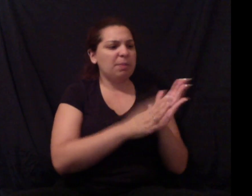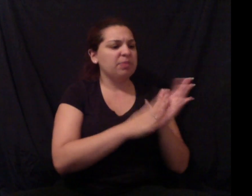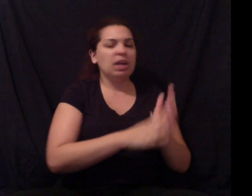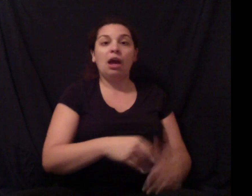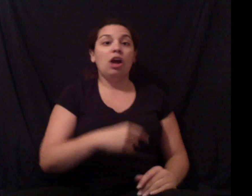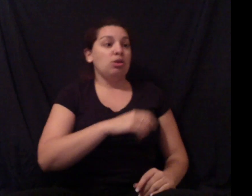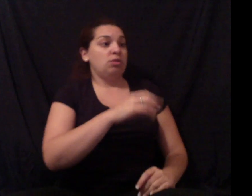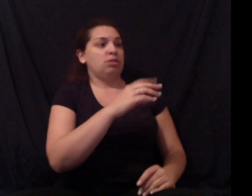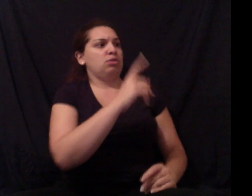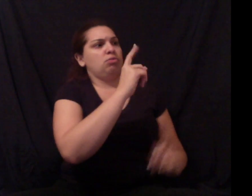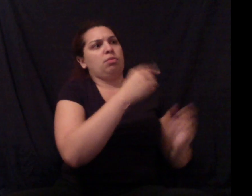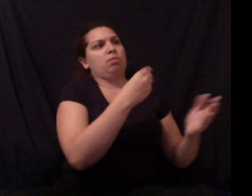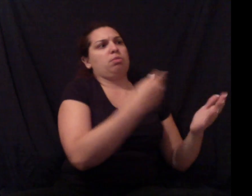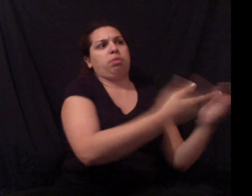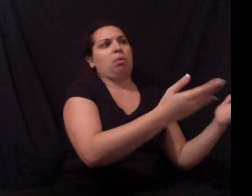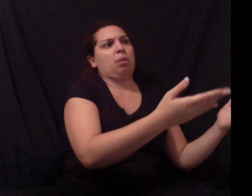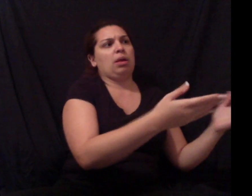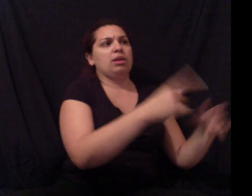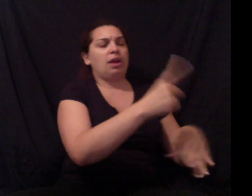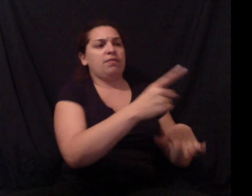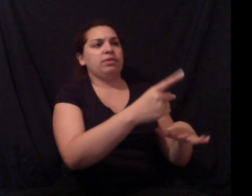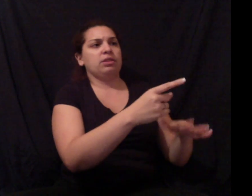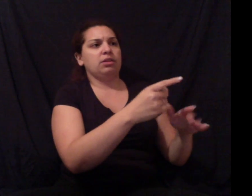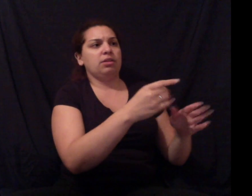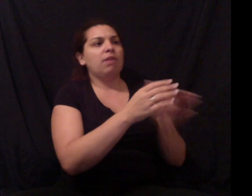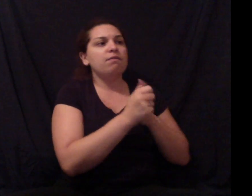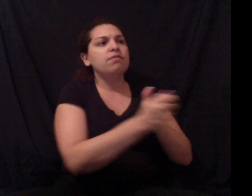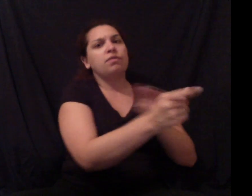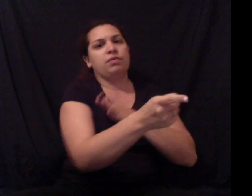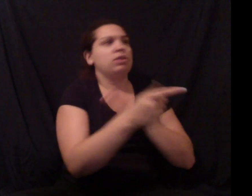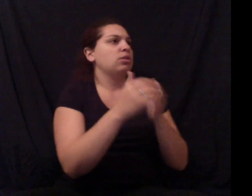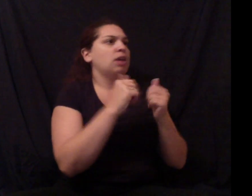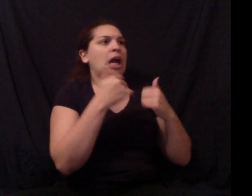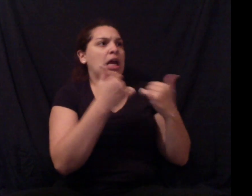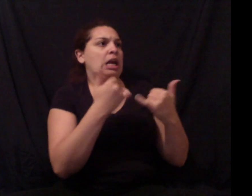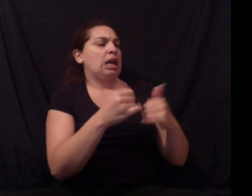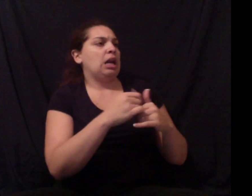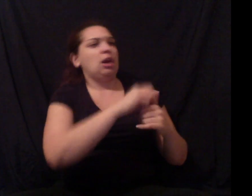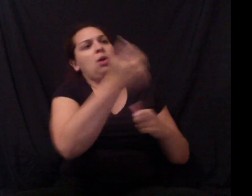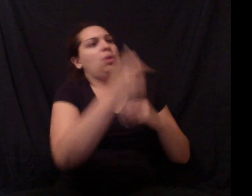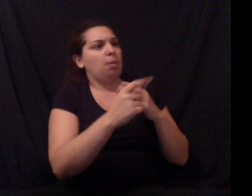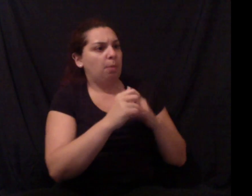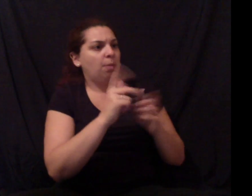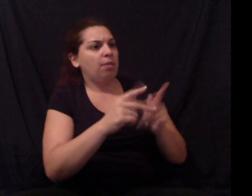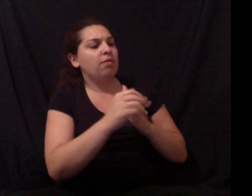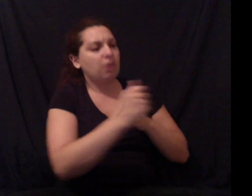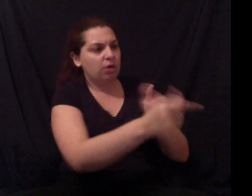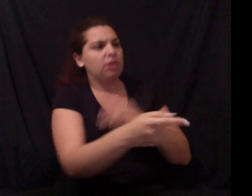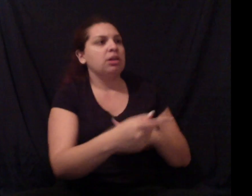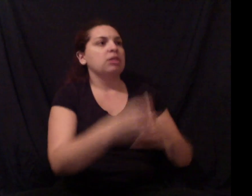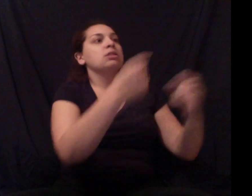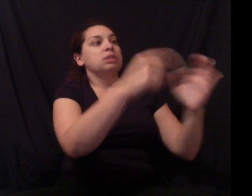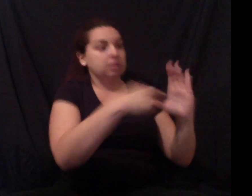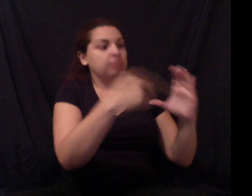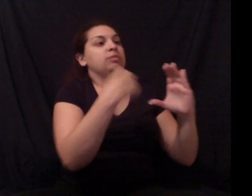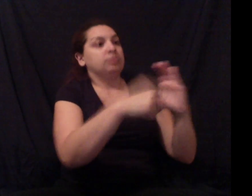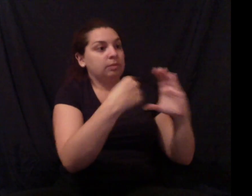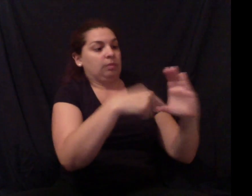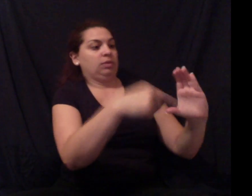has subscribed to you. So-and-so subscribed. It's like, oh, wow. That's maybe it backed up or something. And then it just kept coming and kept coming. And this is my normal